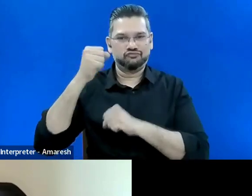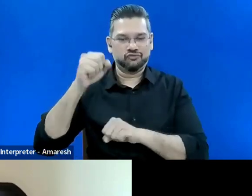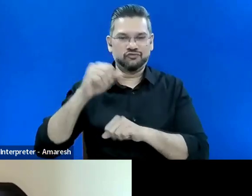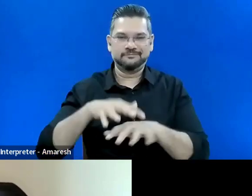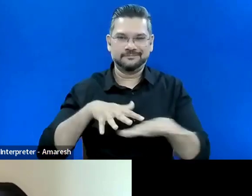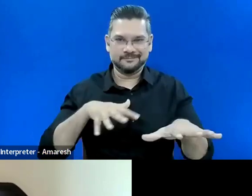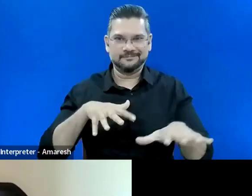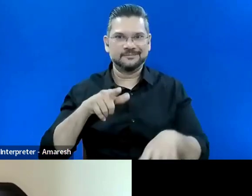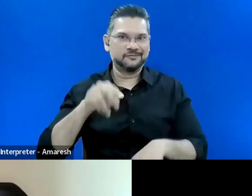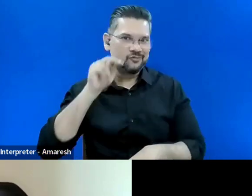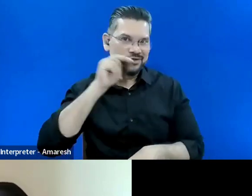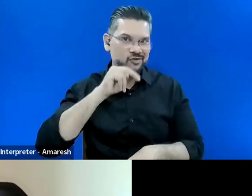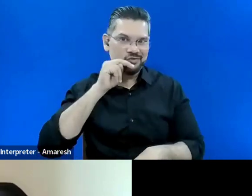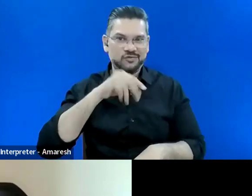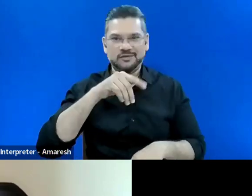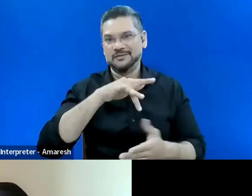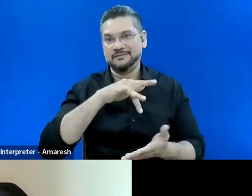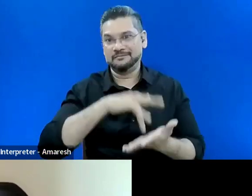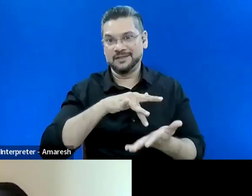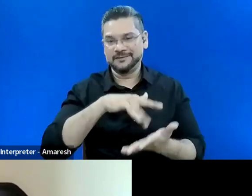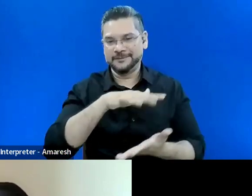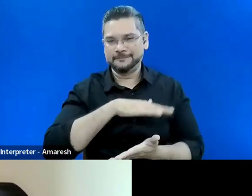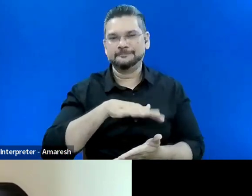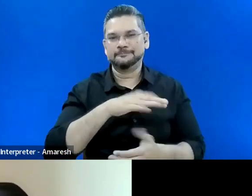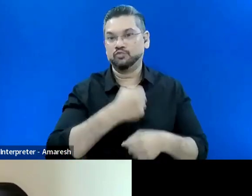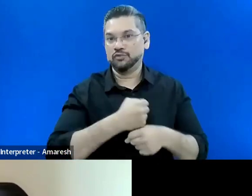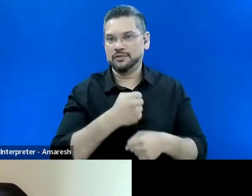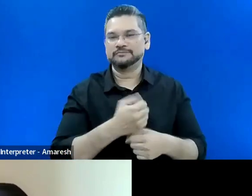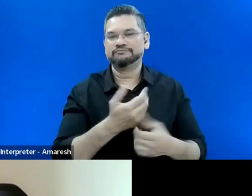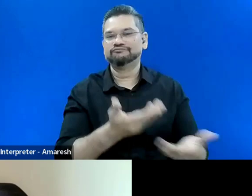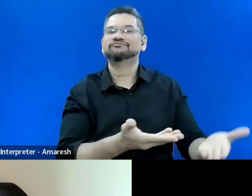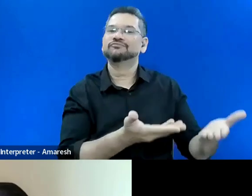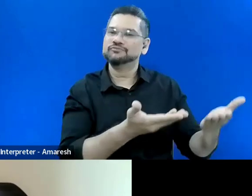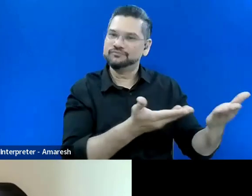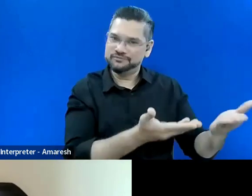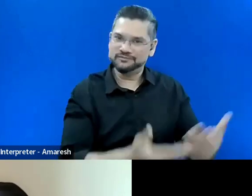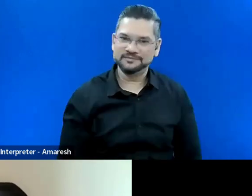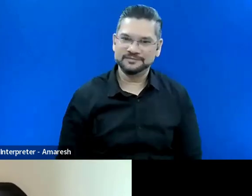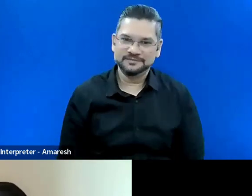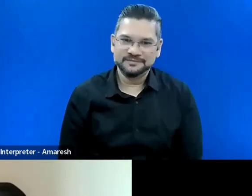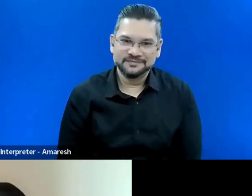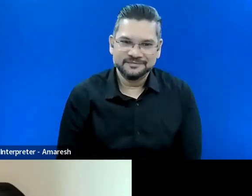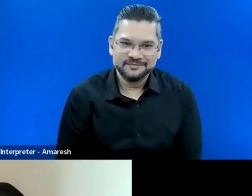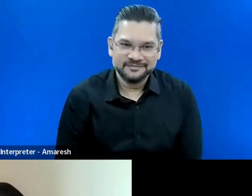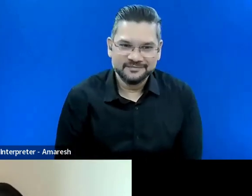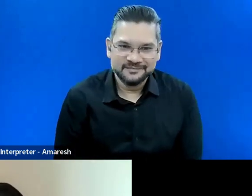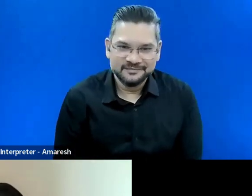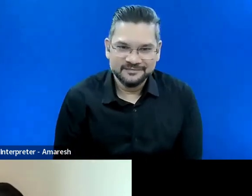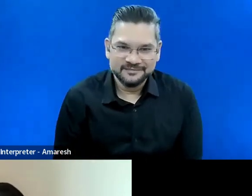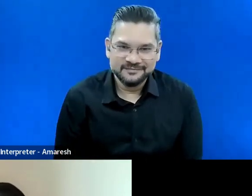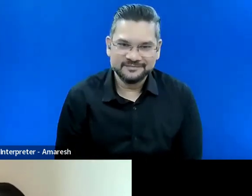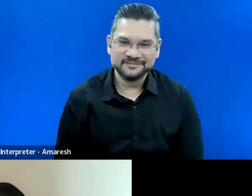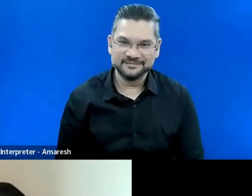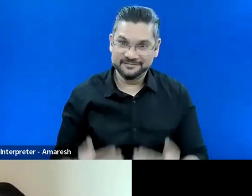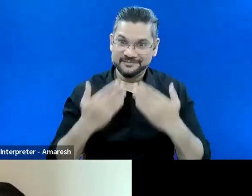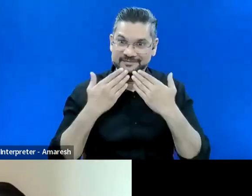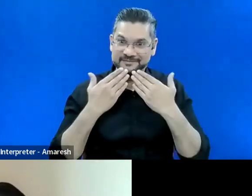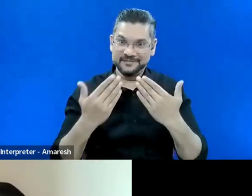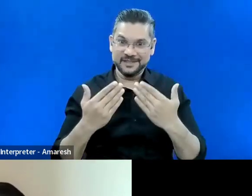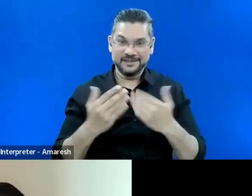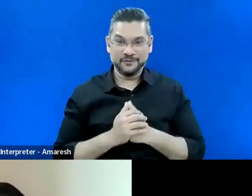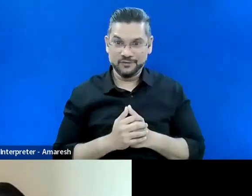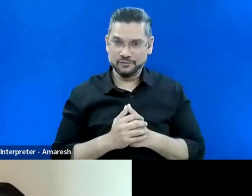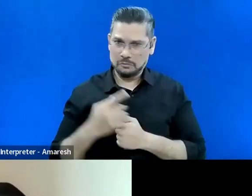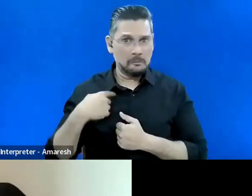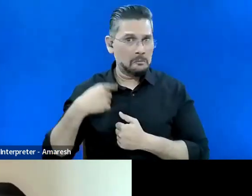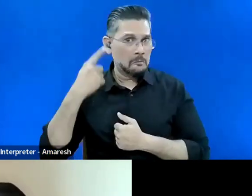Nigeria. Over to you, Hawa. Thank you so much, Walker. My audio great?